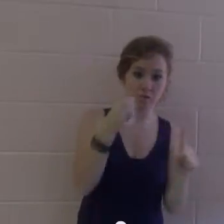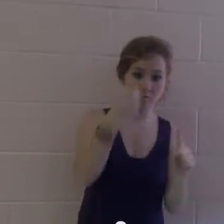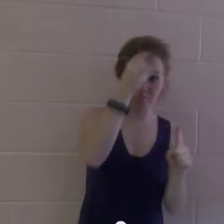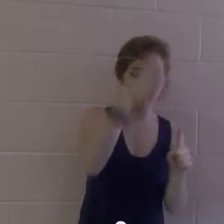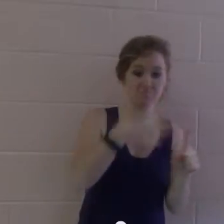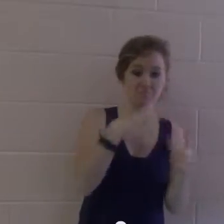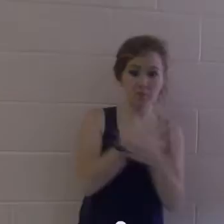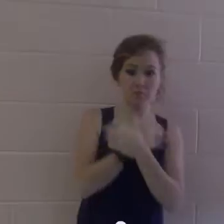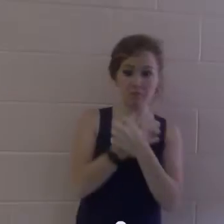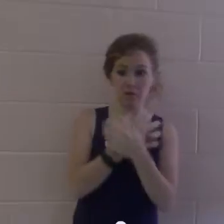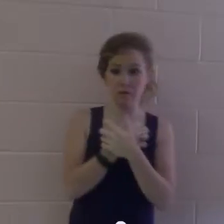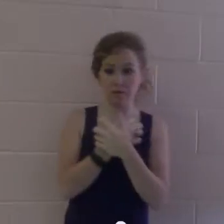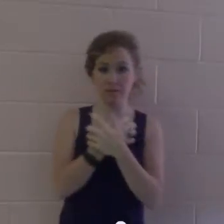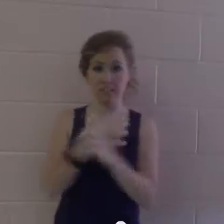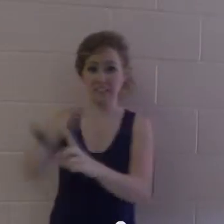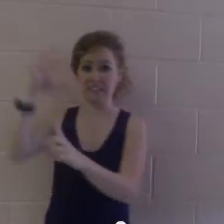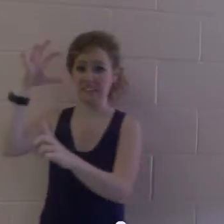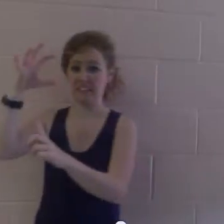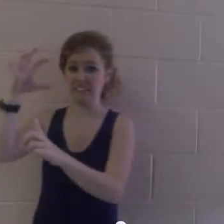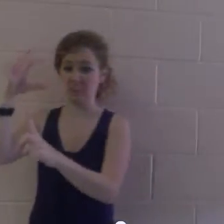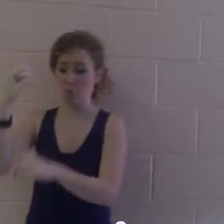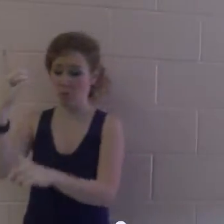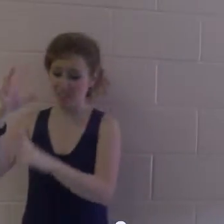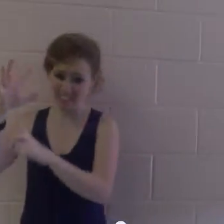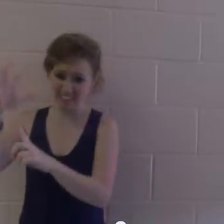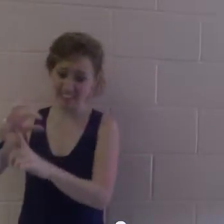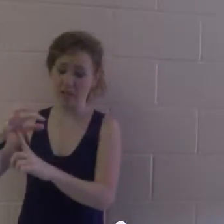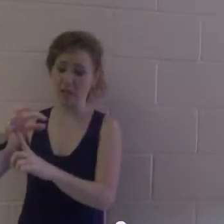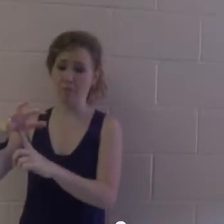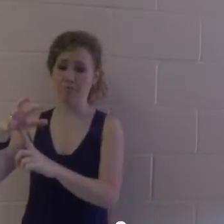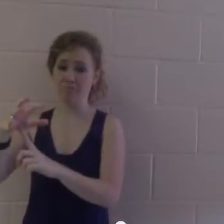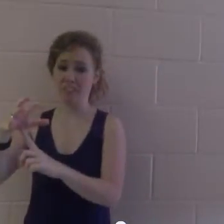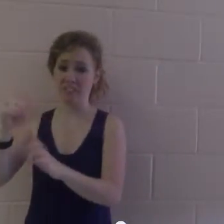and protected them from the male.